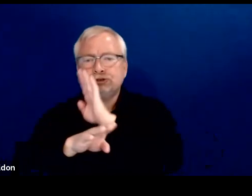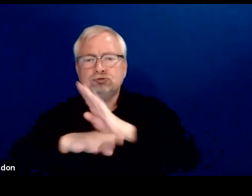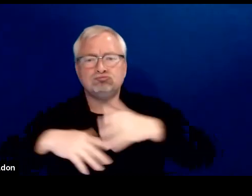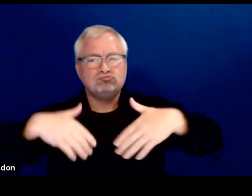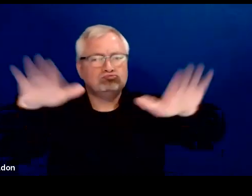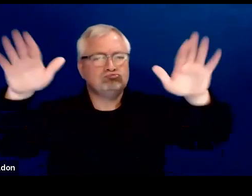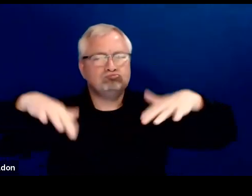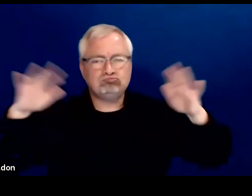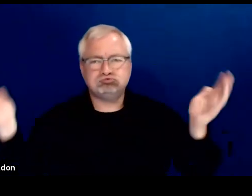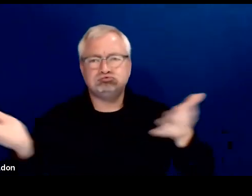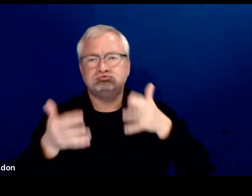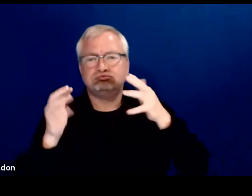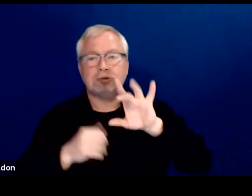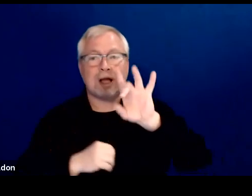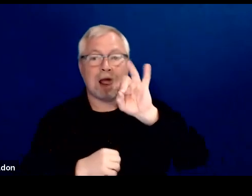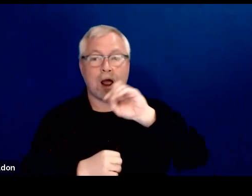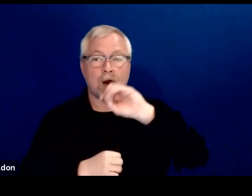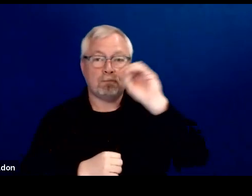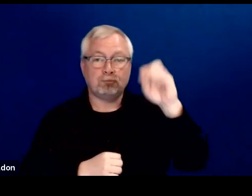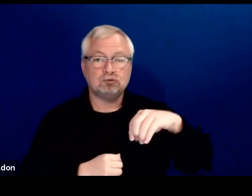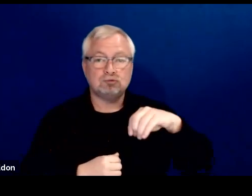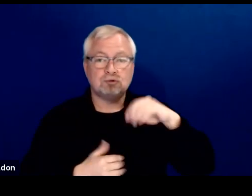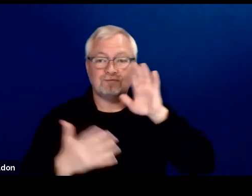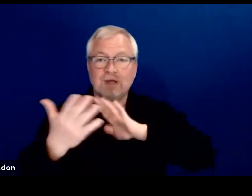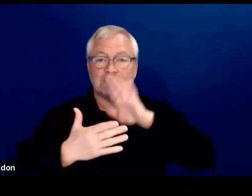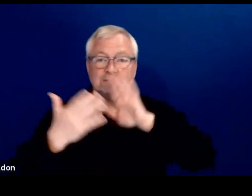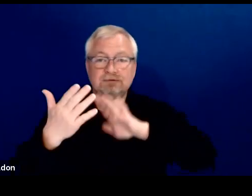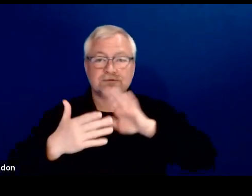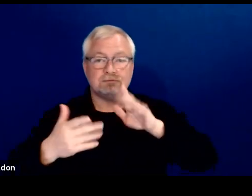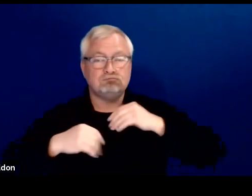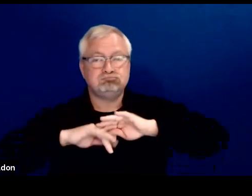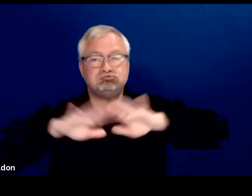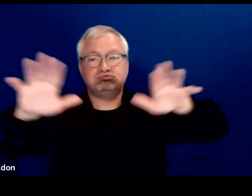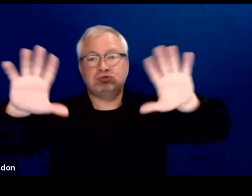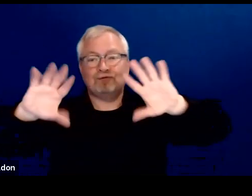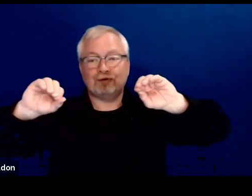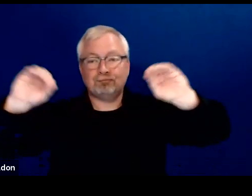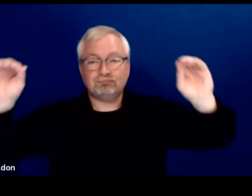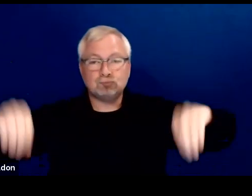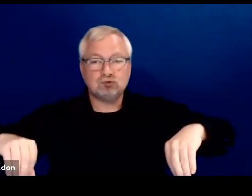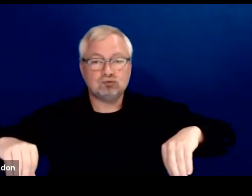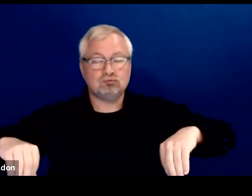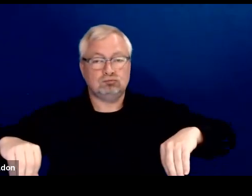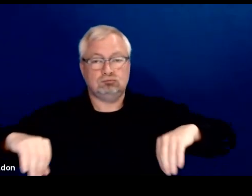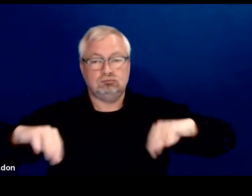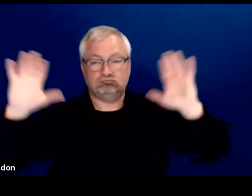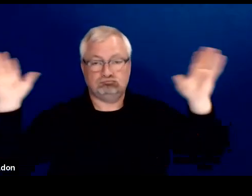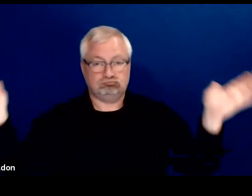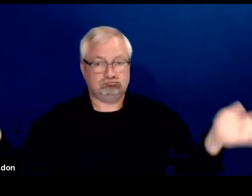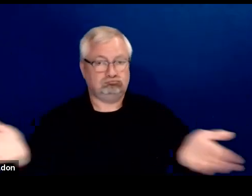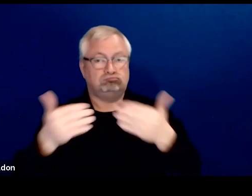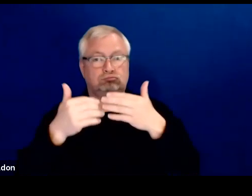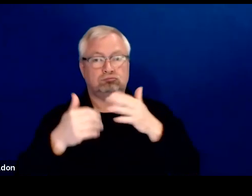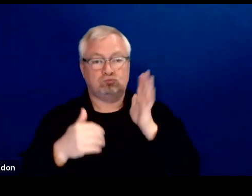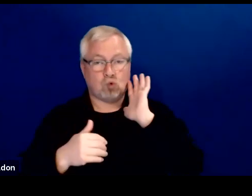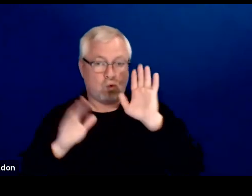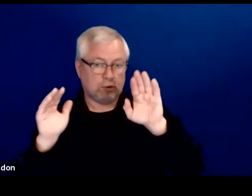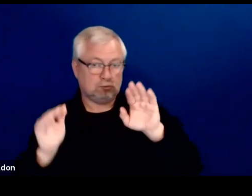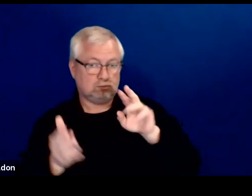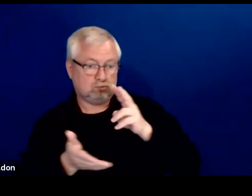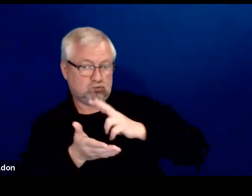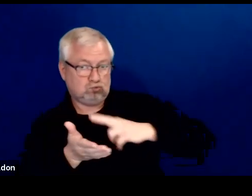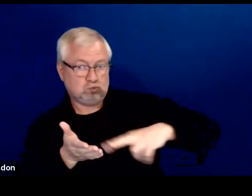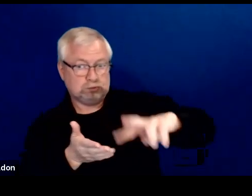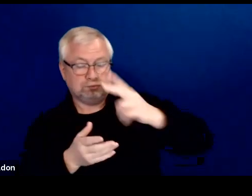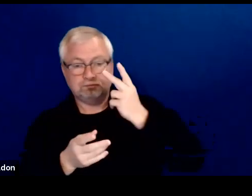face-to-face reduction and even went back to the 50% where we were at, you would obviously see this change. And if we took everything off and went